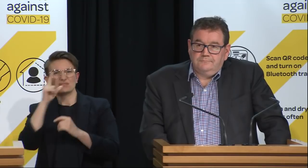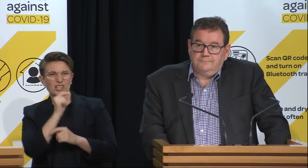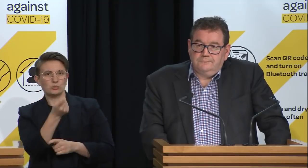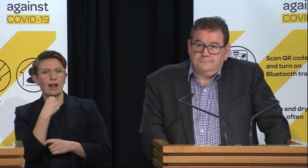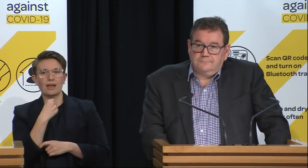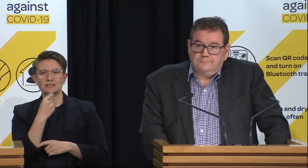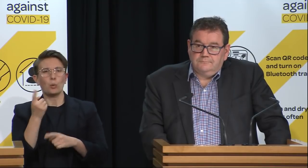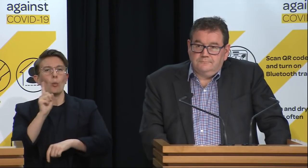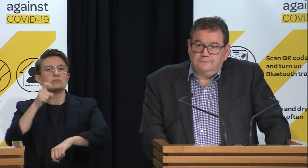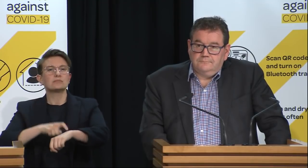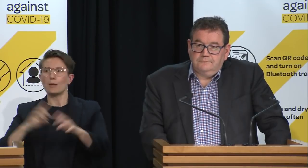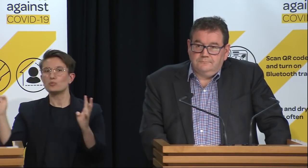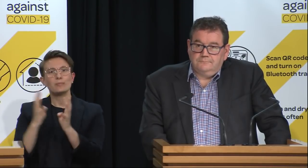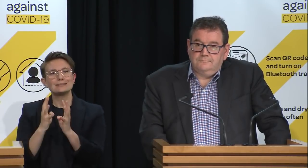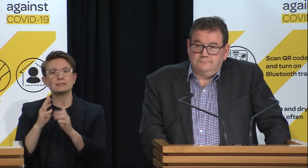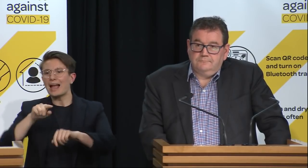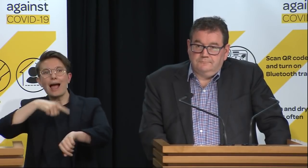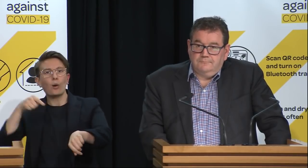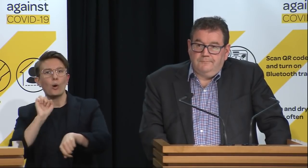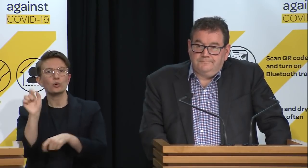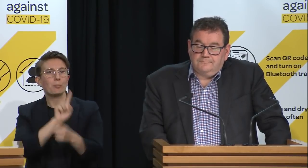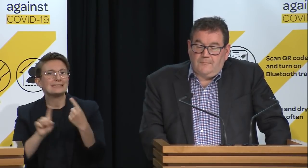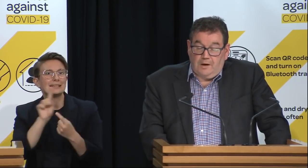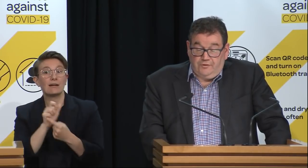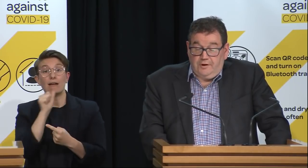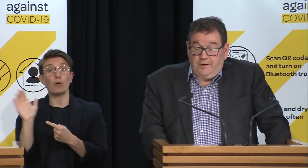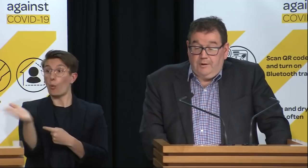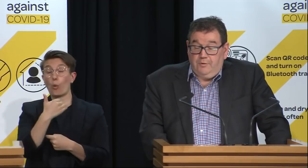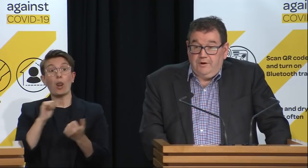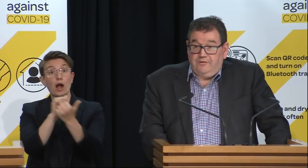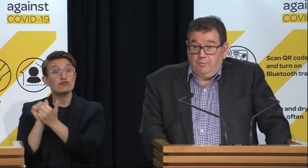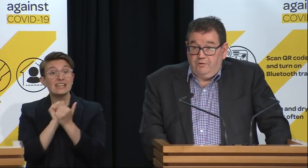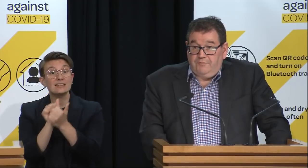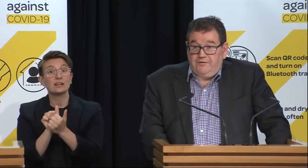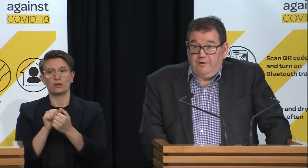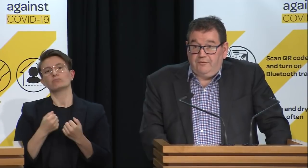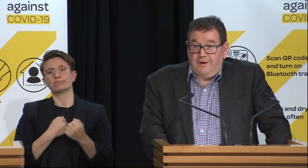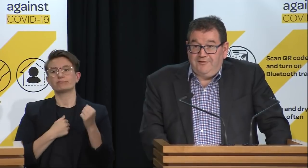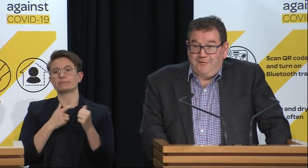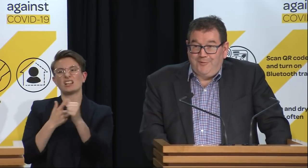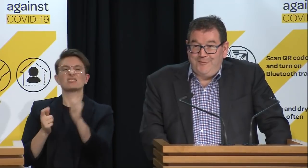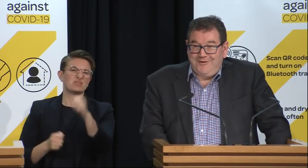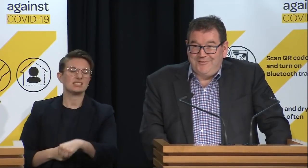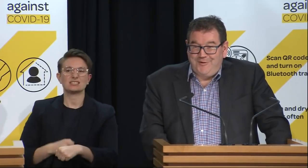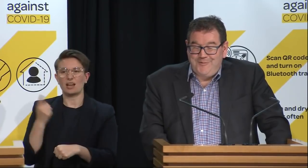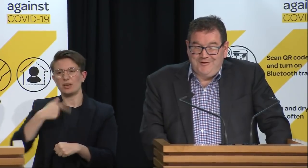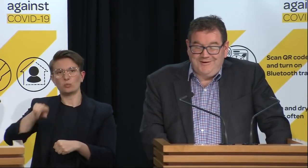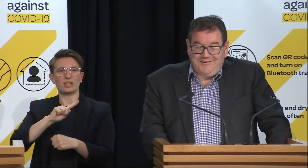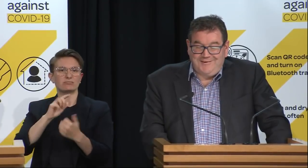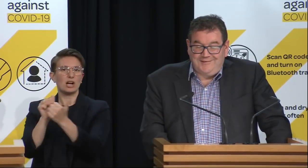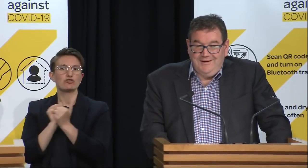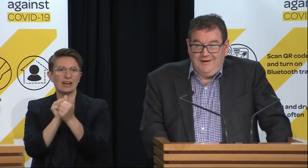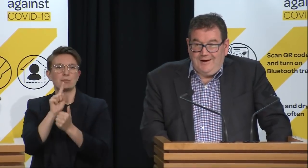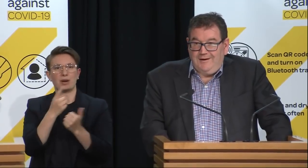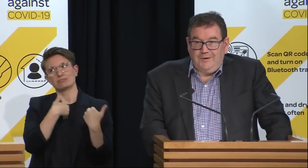general consensus around the Cabinet table as to the direction that you've announced tonight? Certainly on the latter point, yes, it was. Obviously, those are matters for the Prime Minister primarily